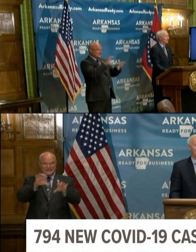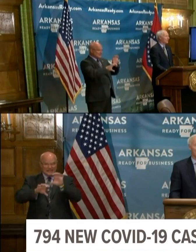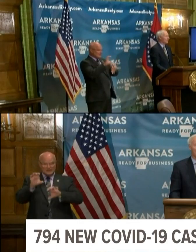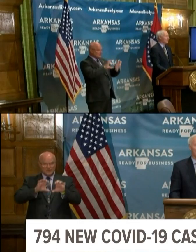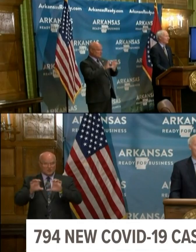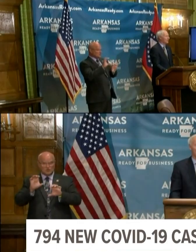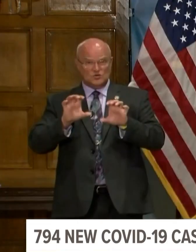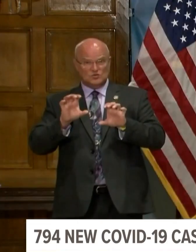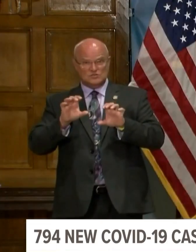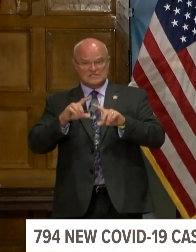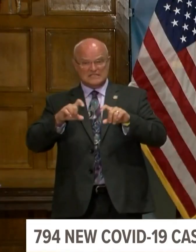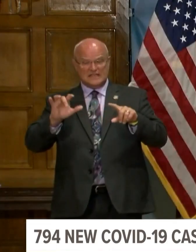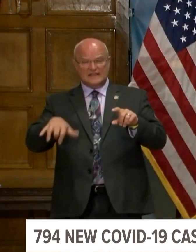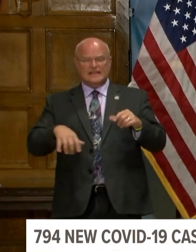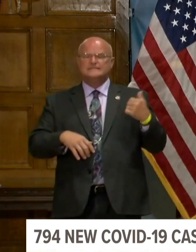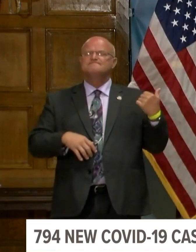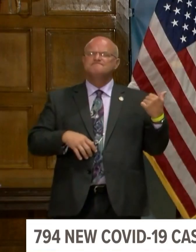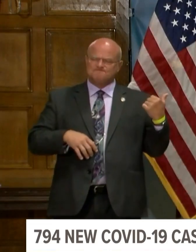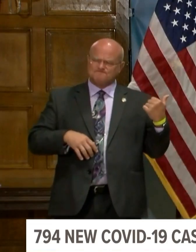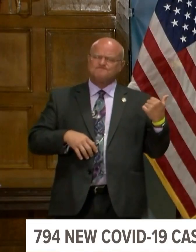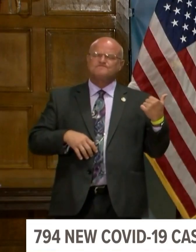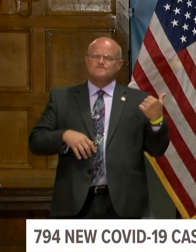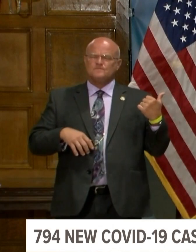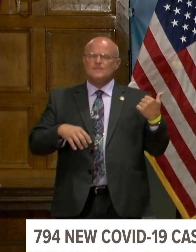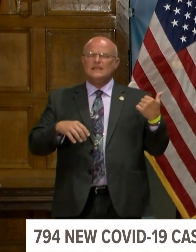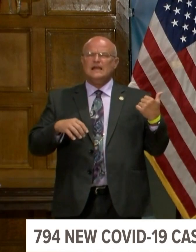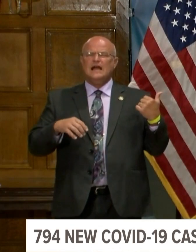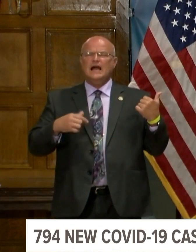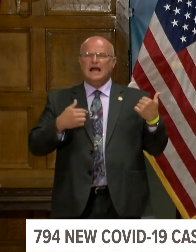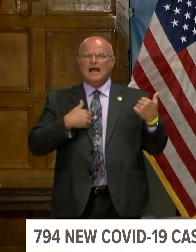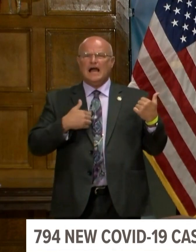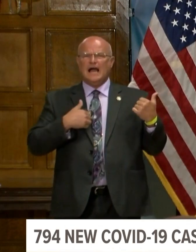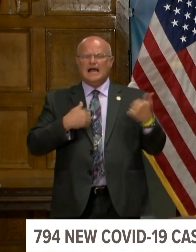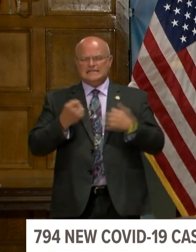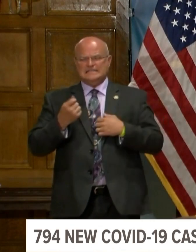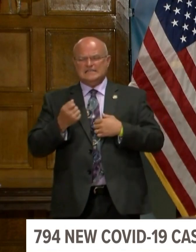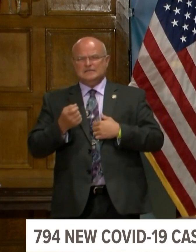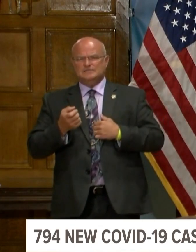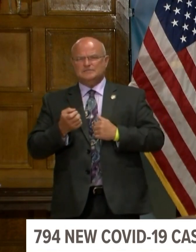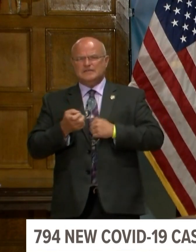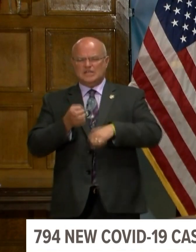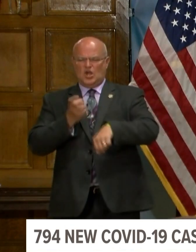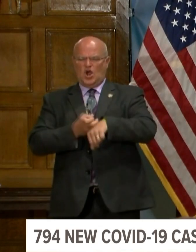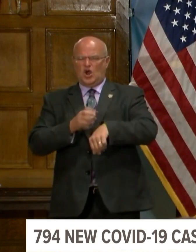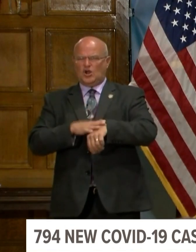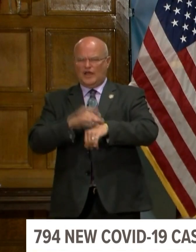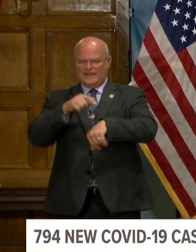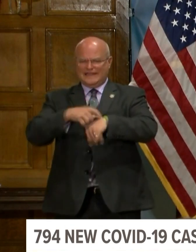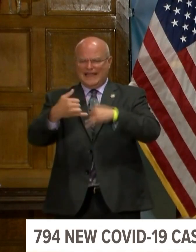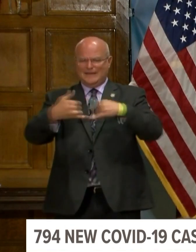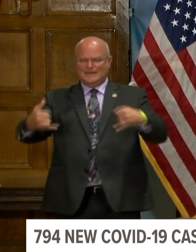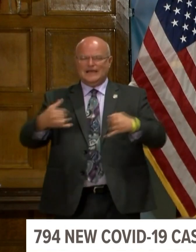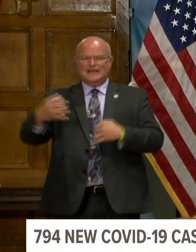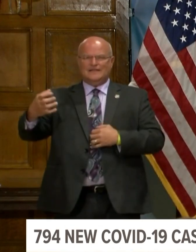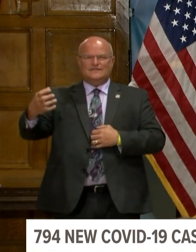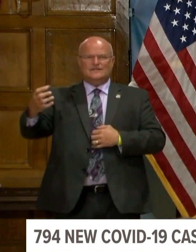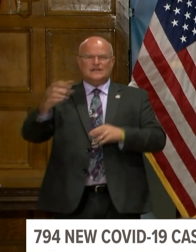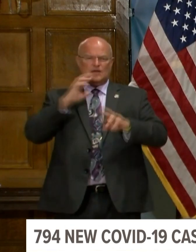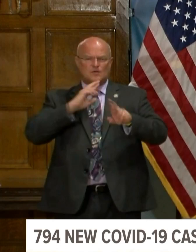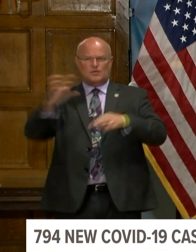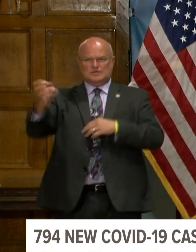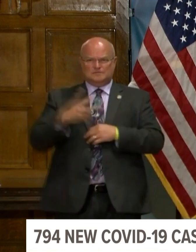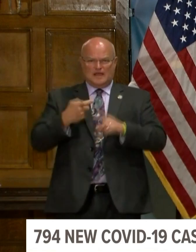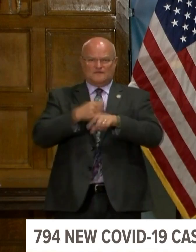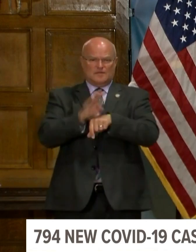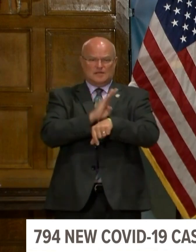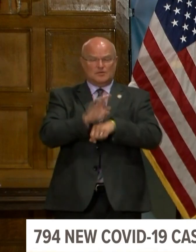and different things? Well, I am, and you know, I've been a little bit harsh on the timeline for getting reports